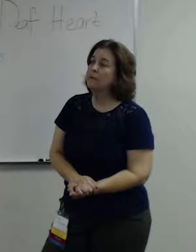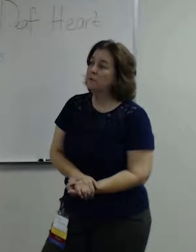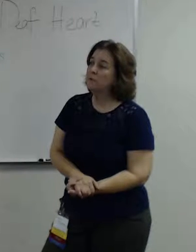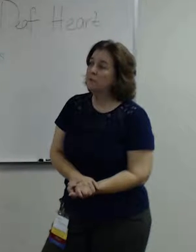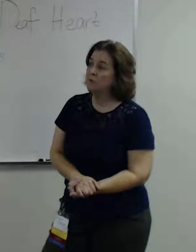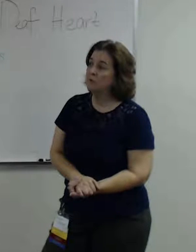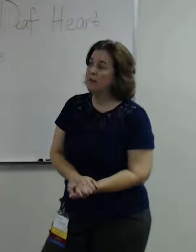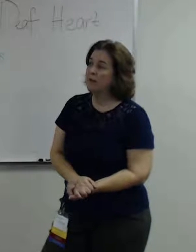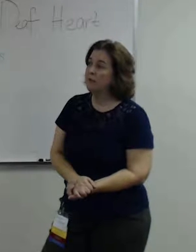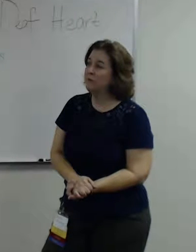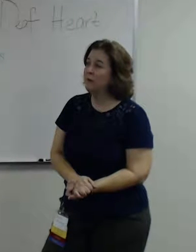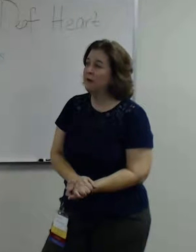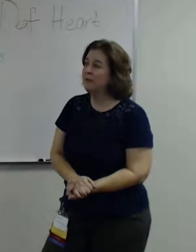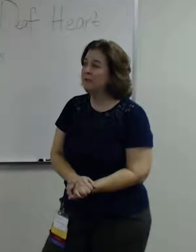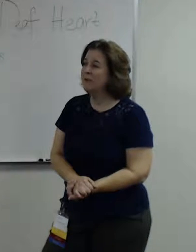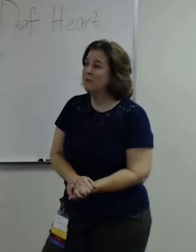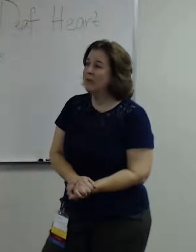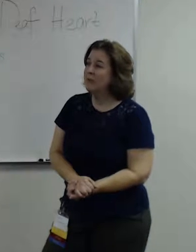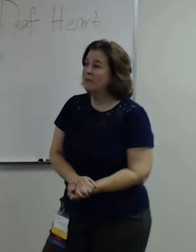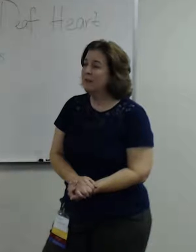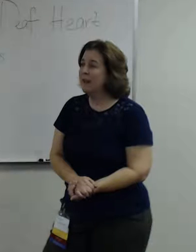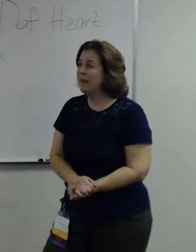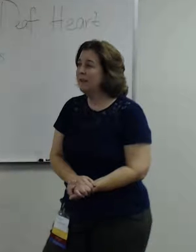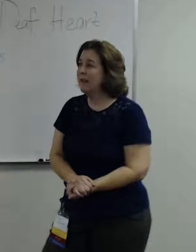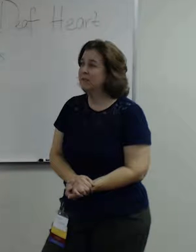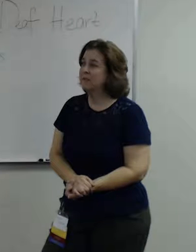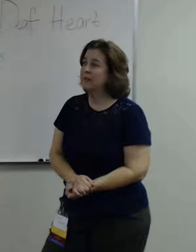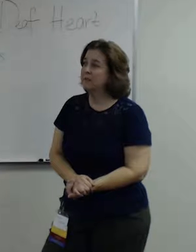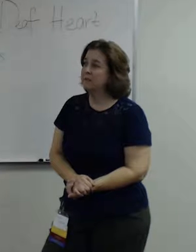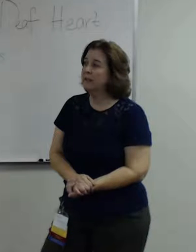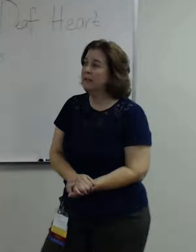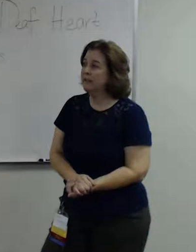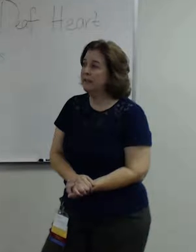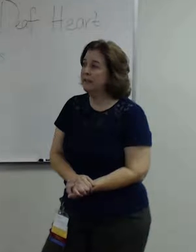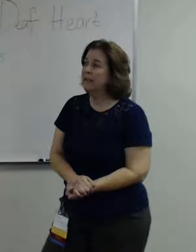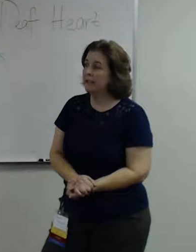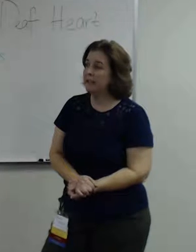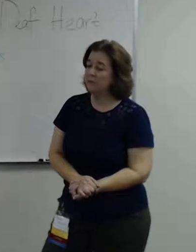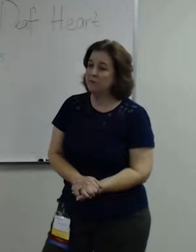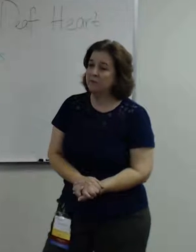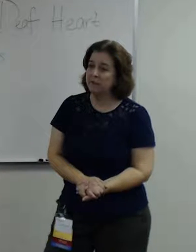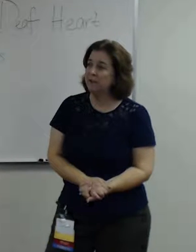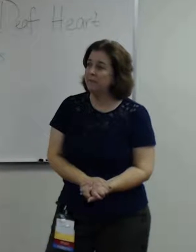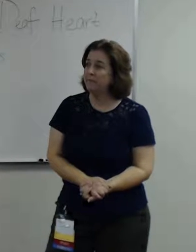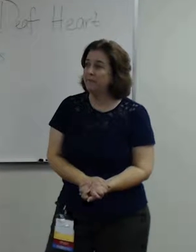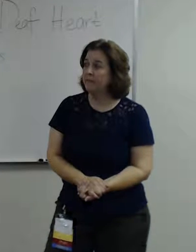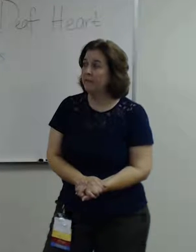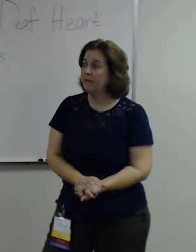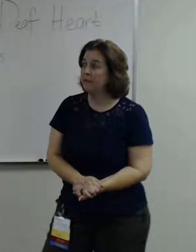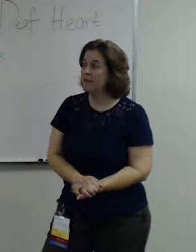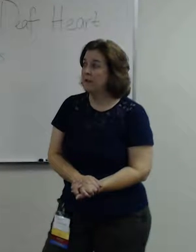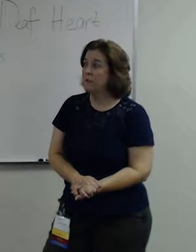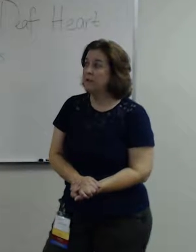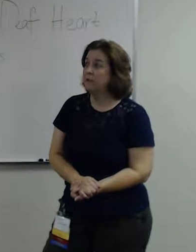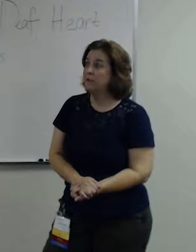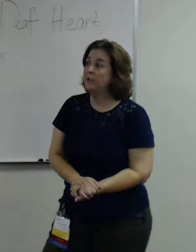to interpret at no charge. So we kind of have some flexibility in that situation. But she comes